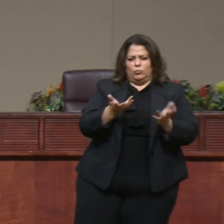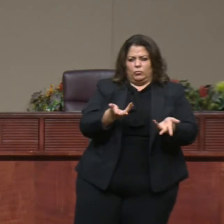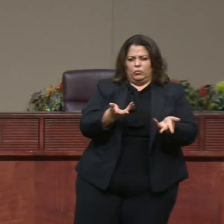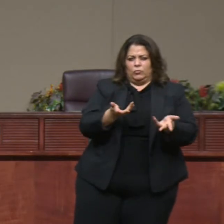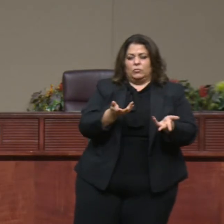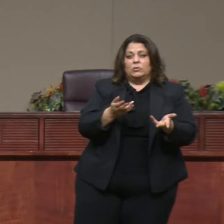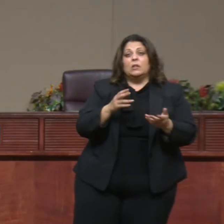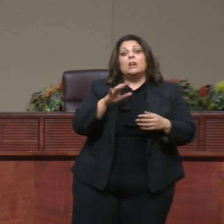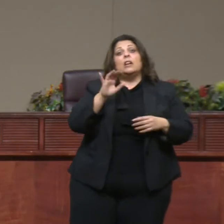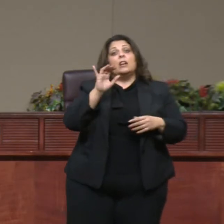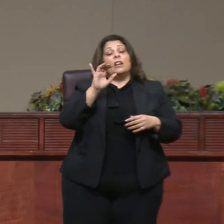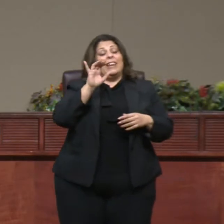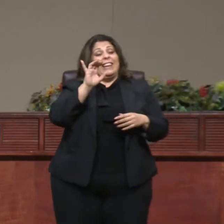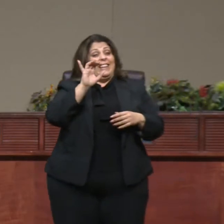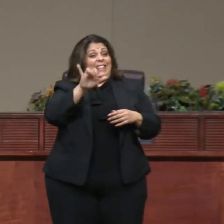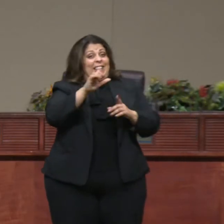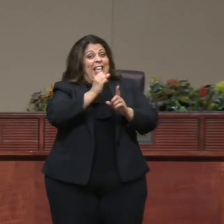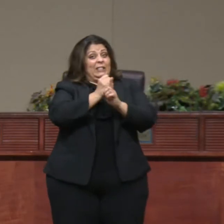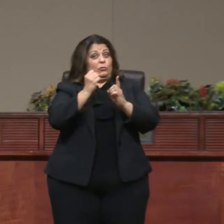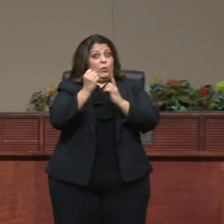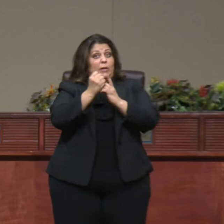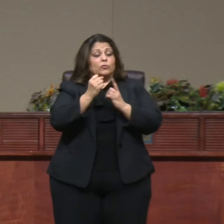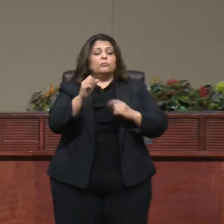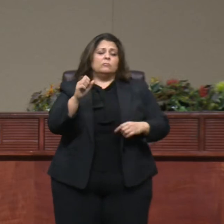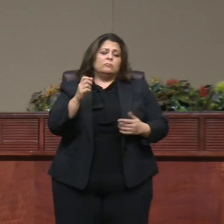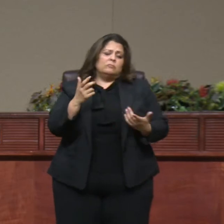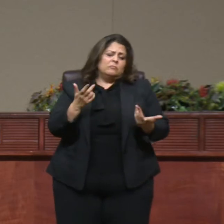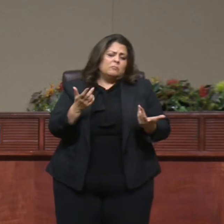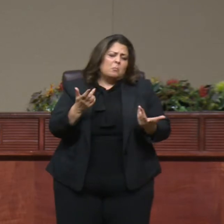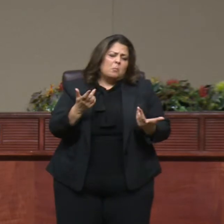In their cases, of course, most of them will